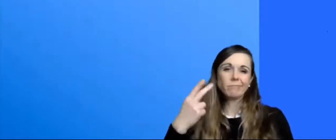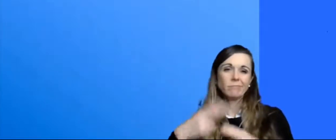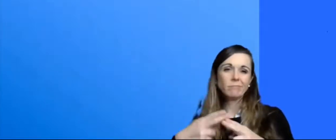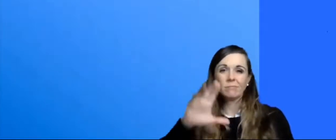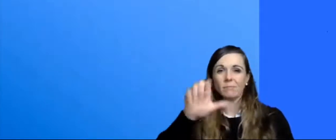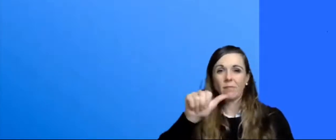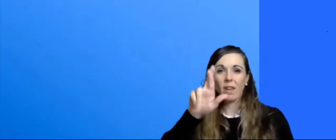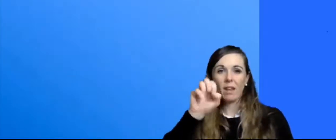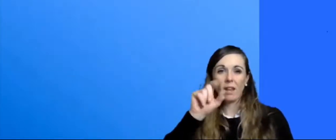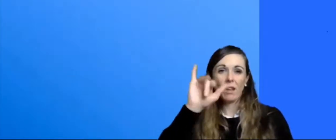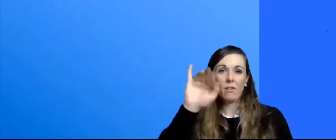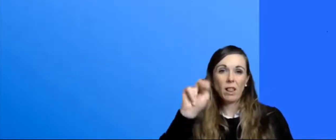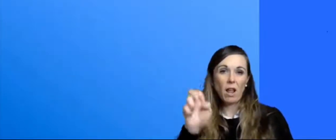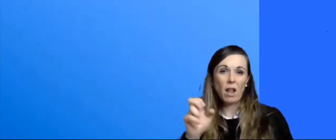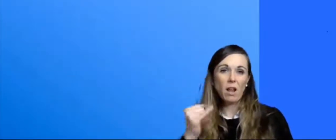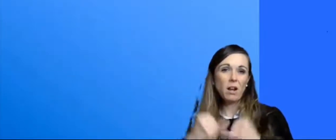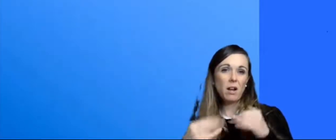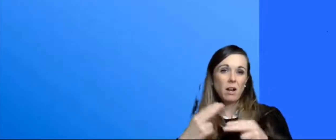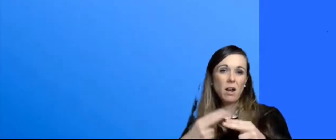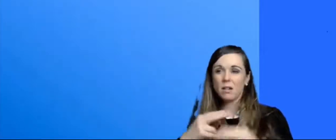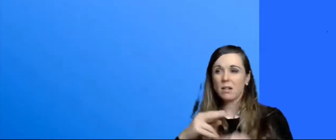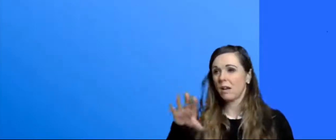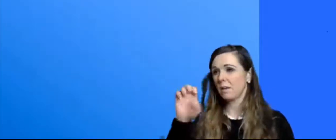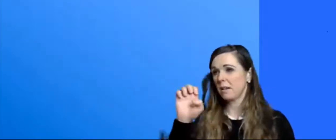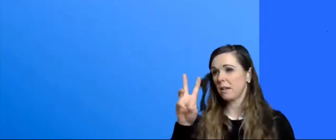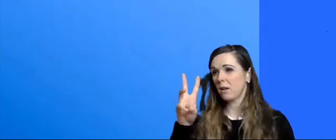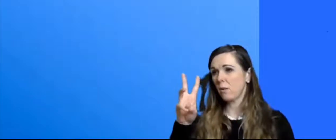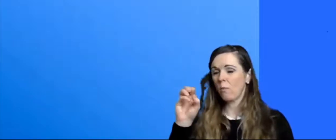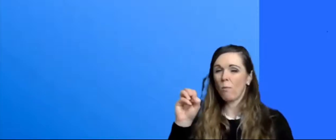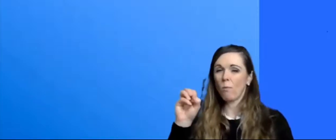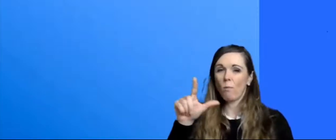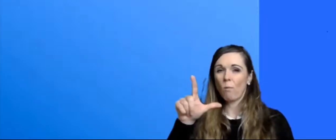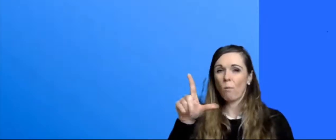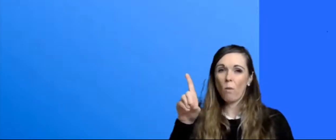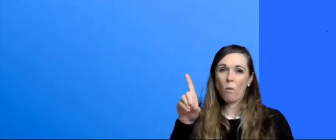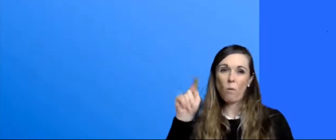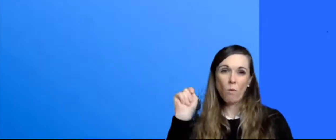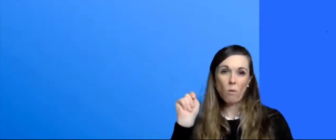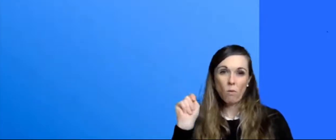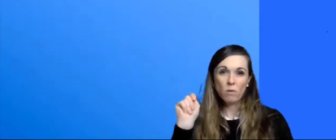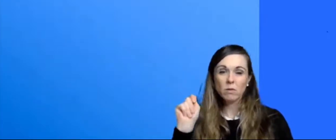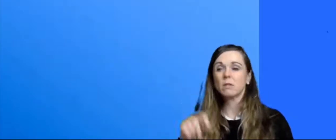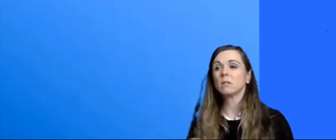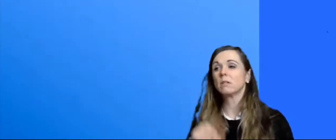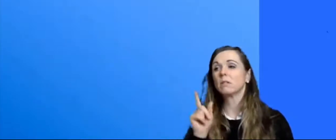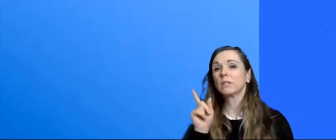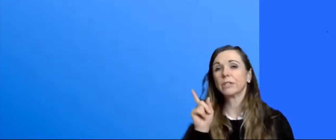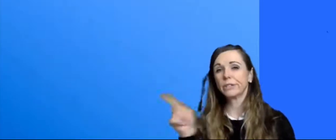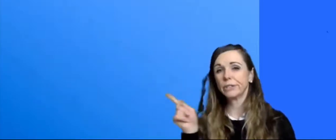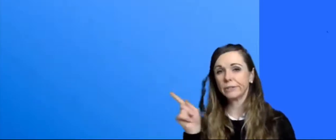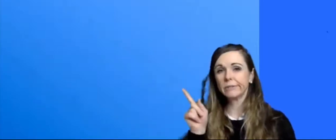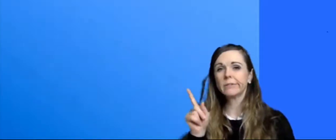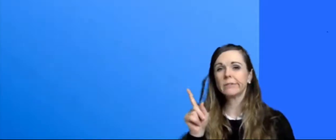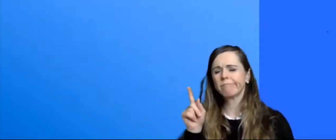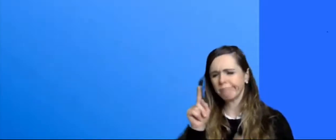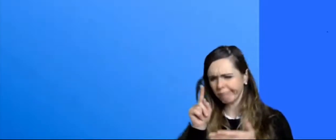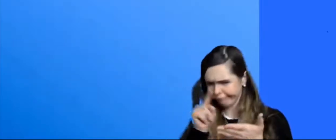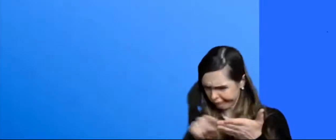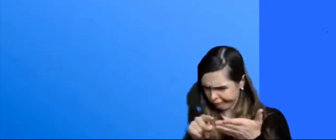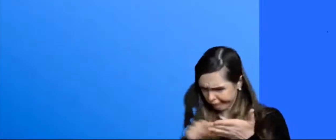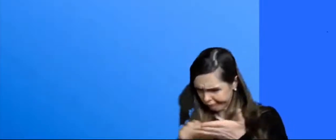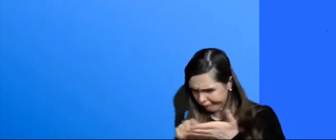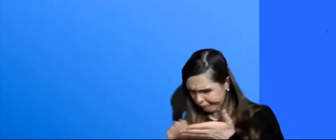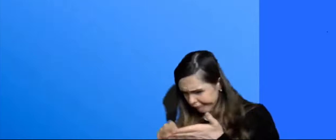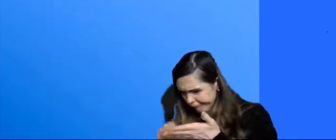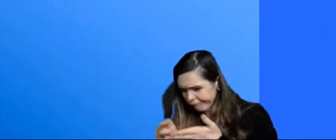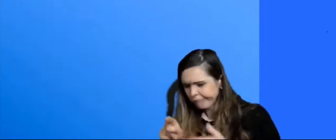So this group of researchers, one researcher, Caroline, her last name is